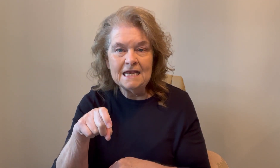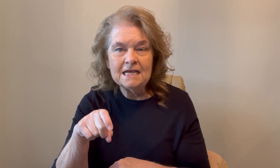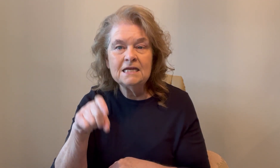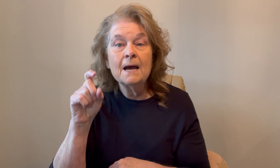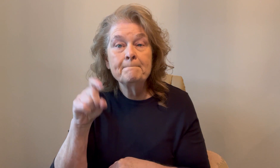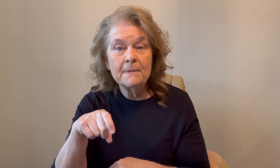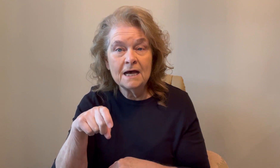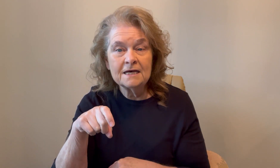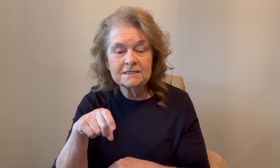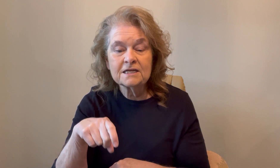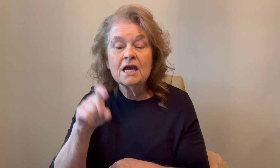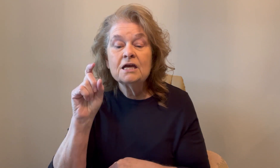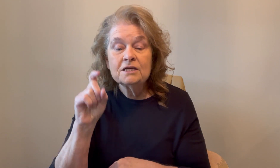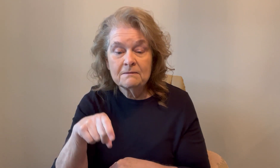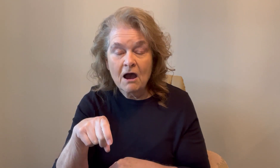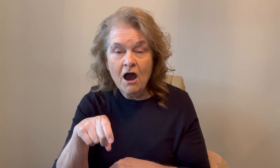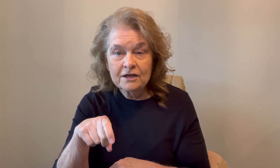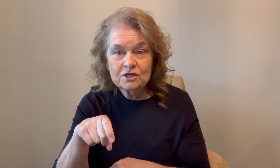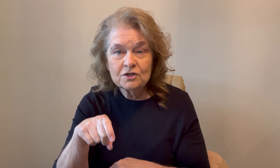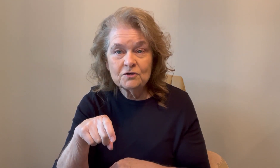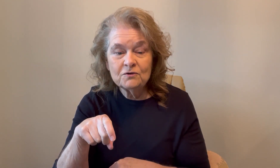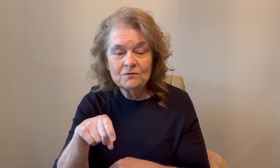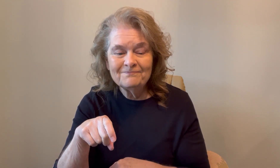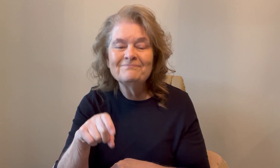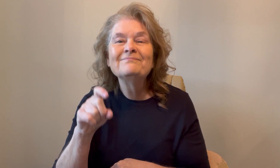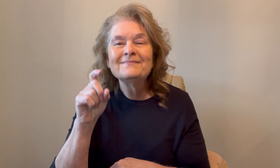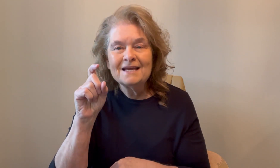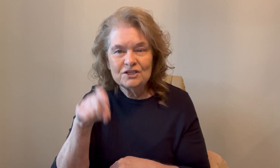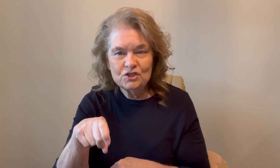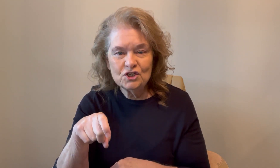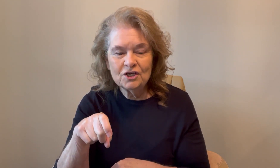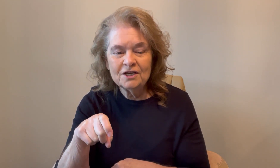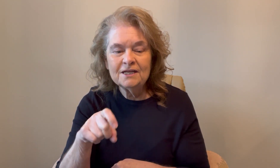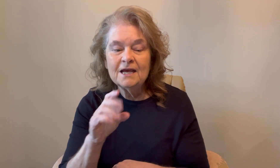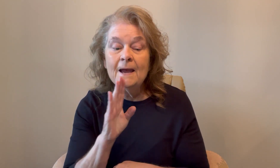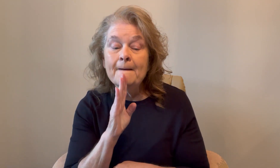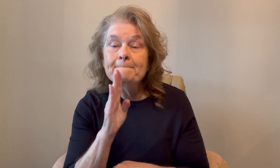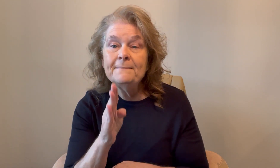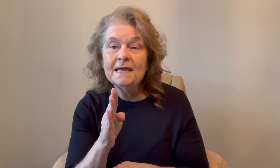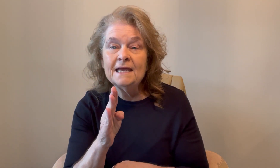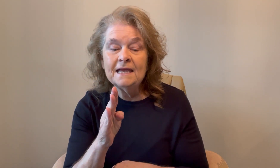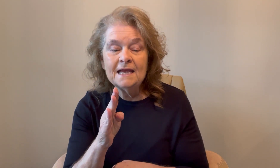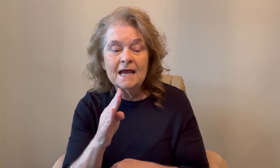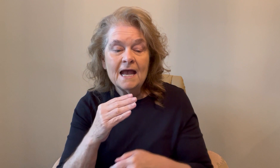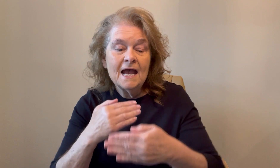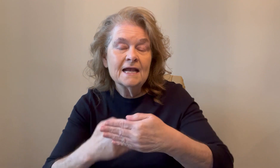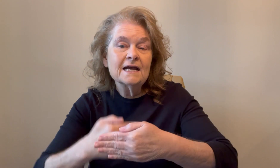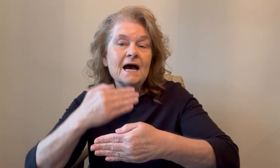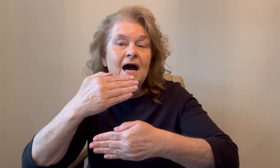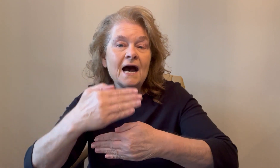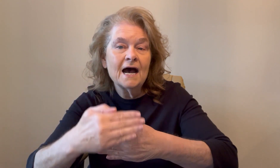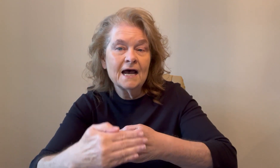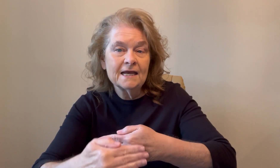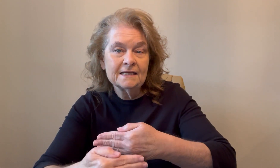need, must, ought to, should be kind.